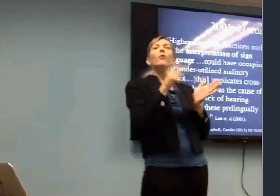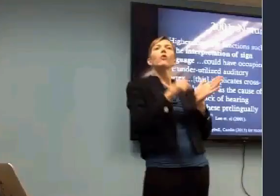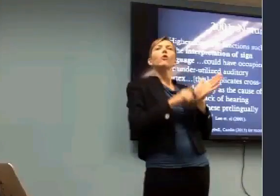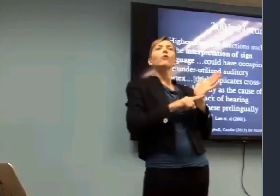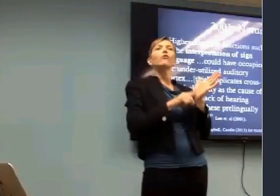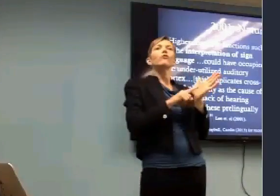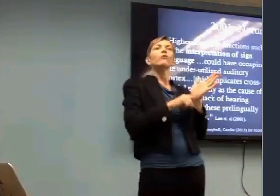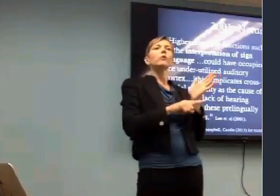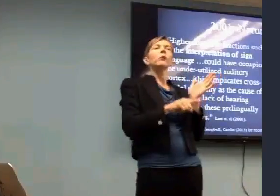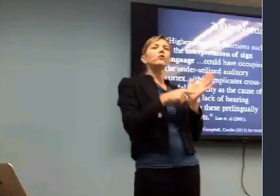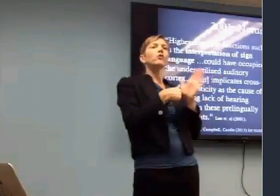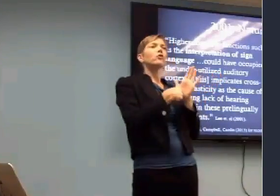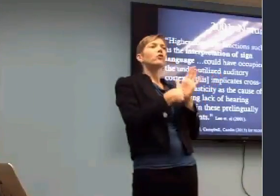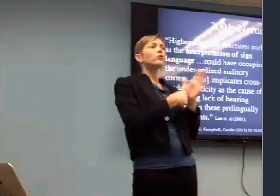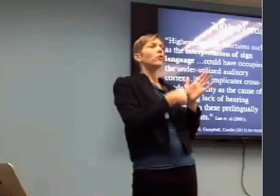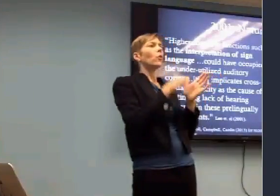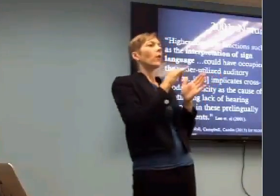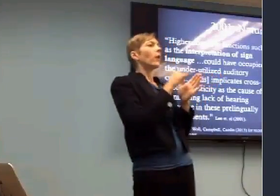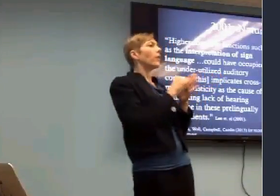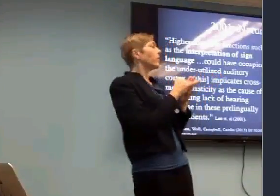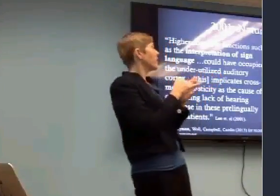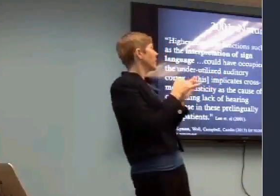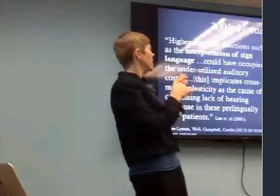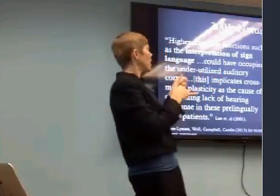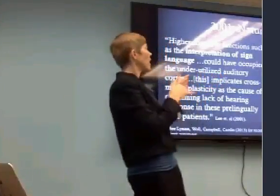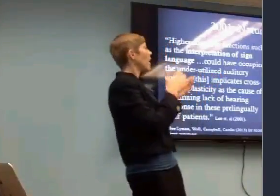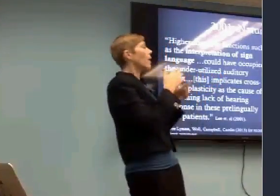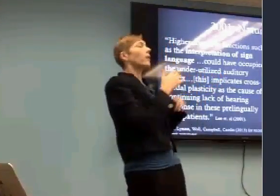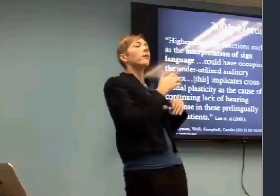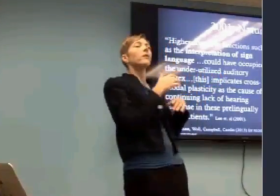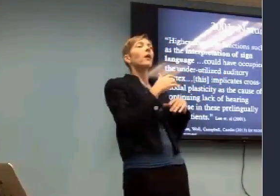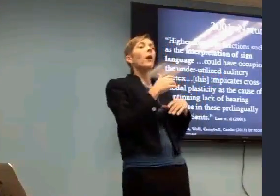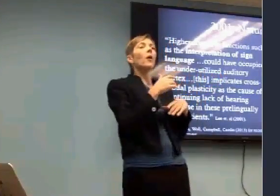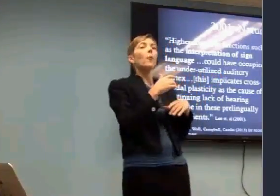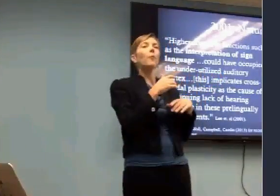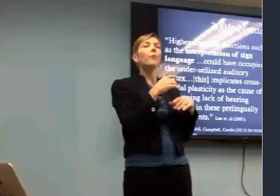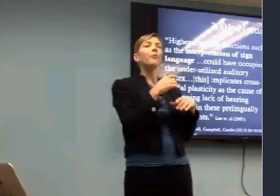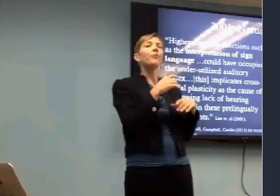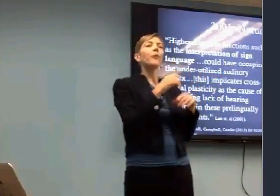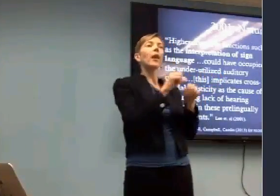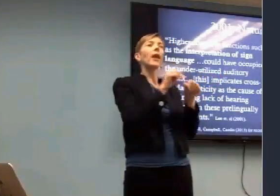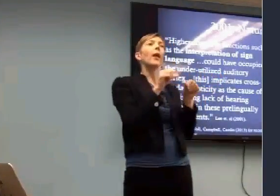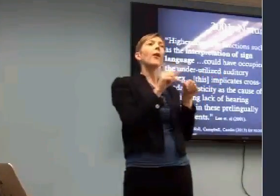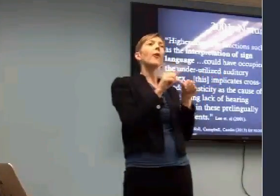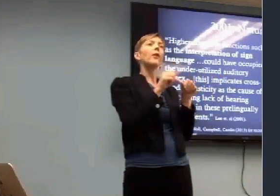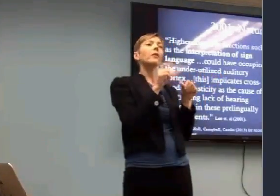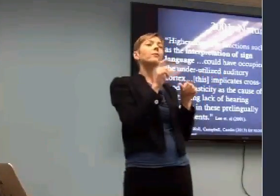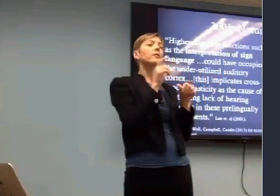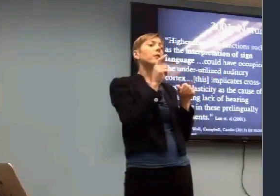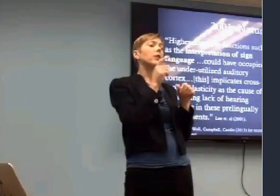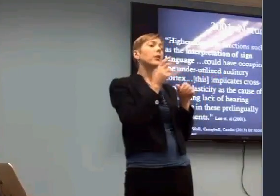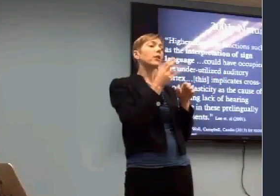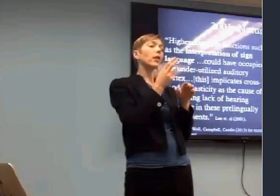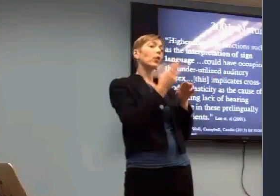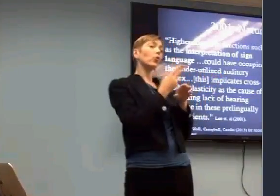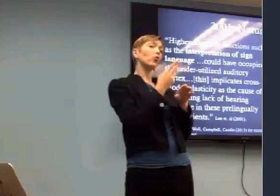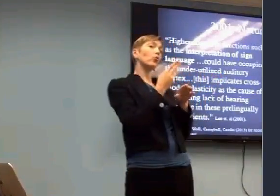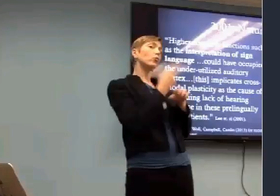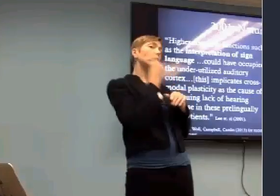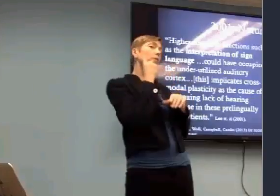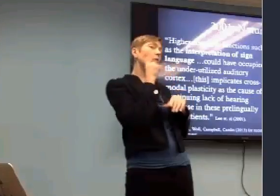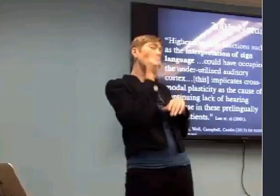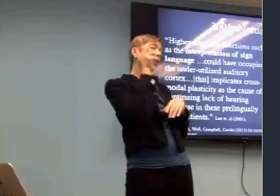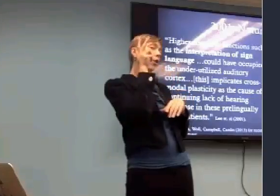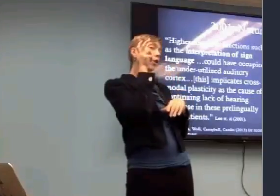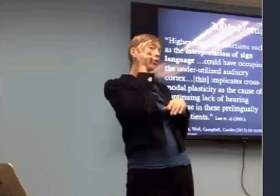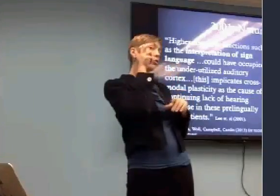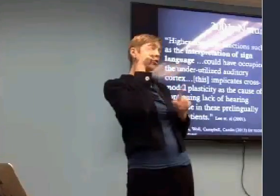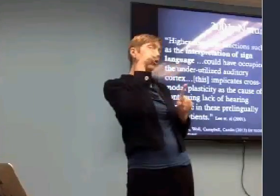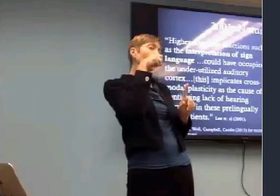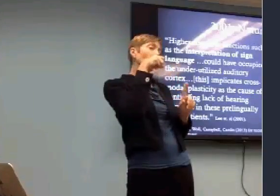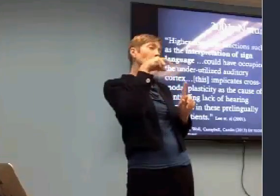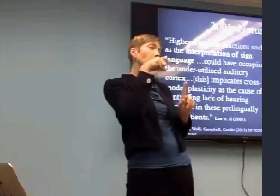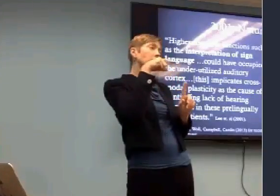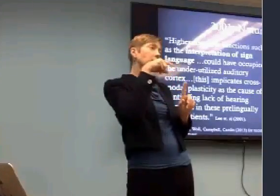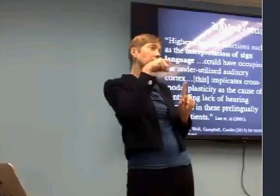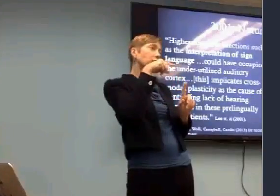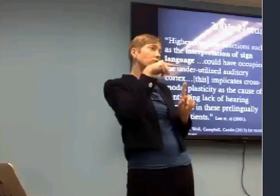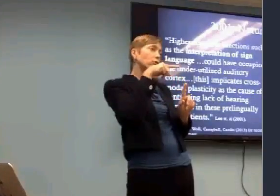For example, research has shown that the areas of the brain that are